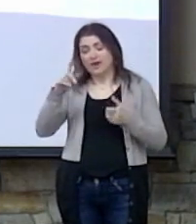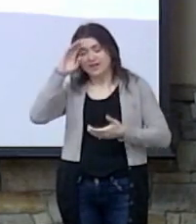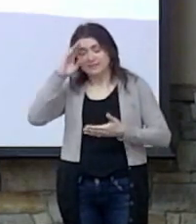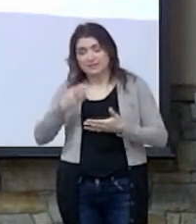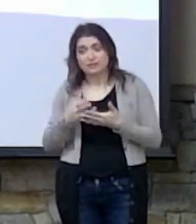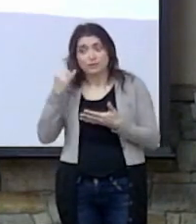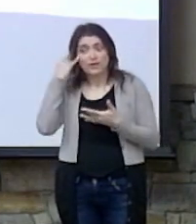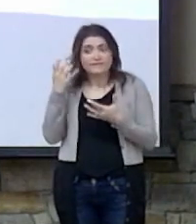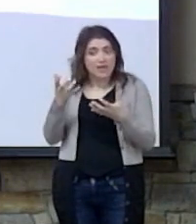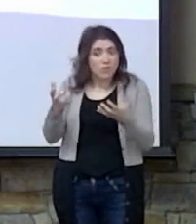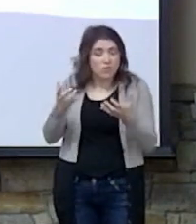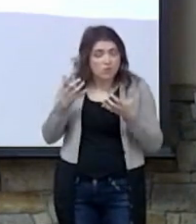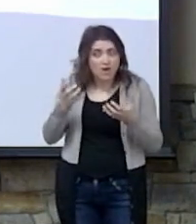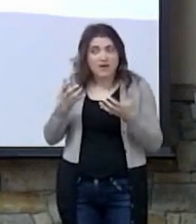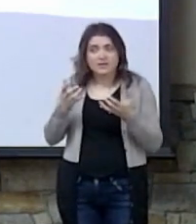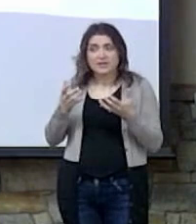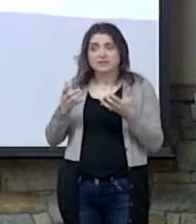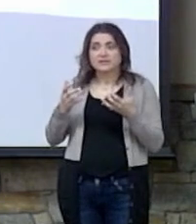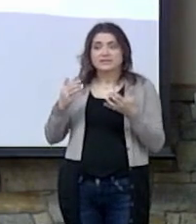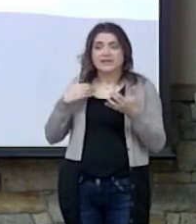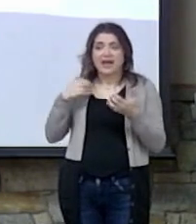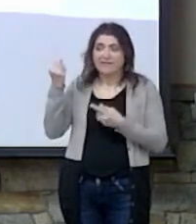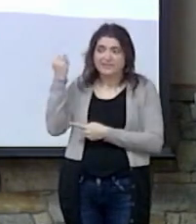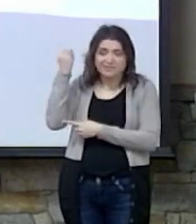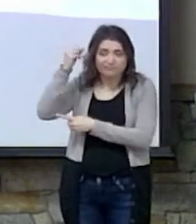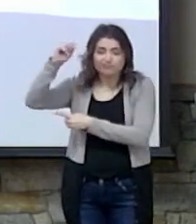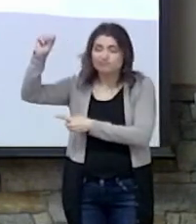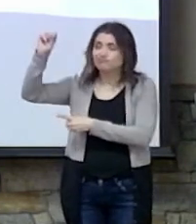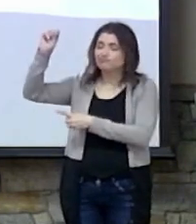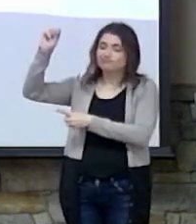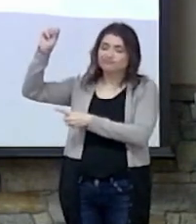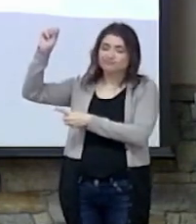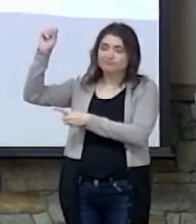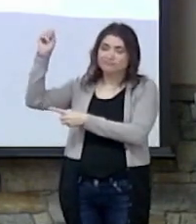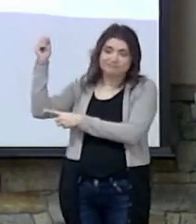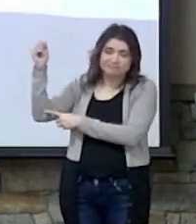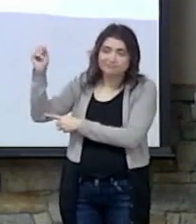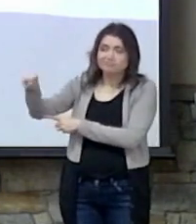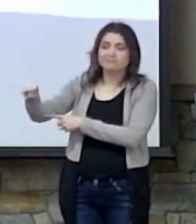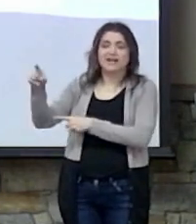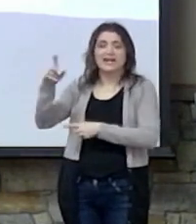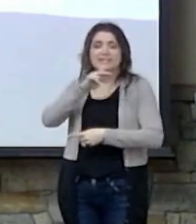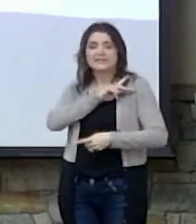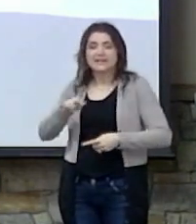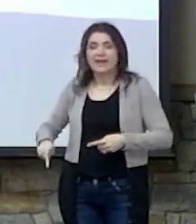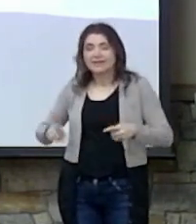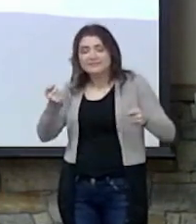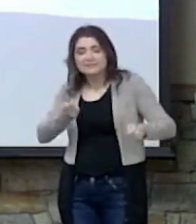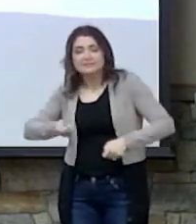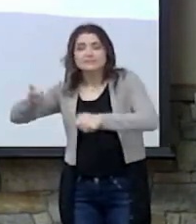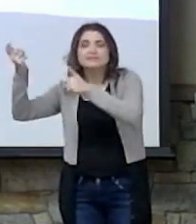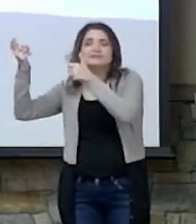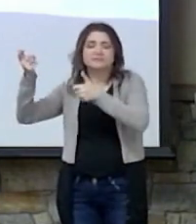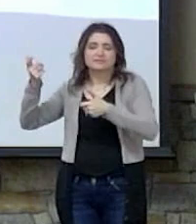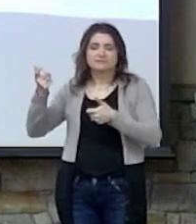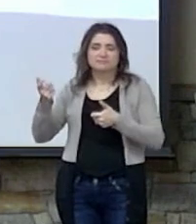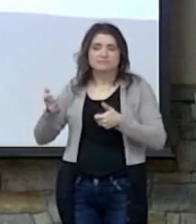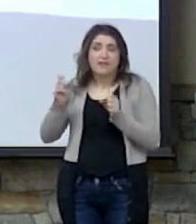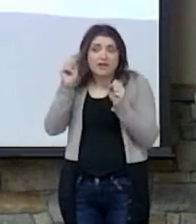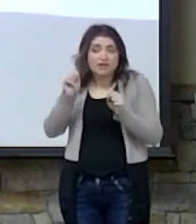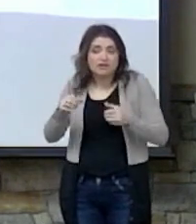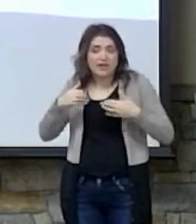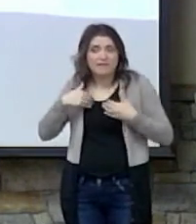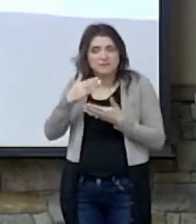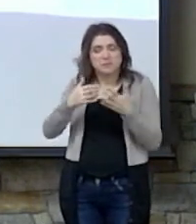of somehow having this insurrection to overthrow David, they would have had at least some level of rationalizing that in